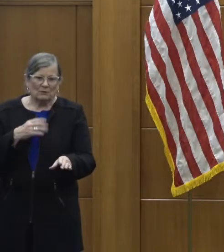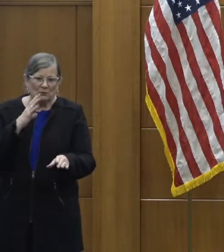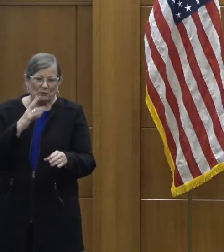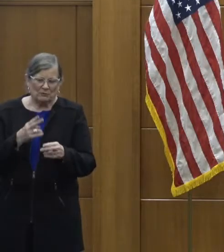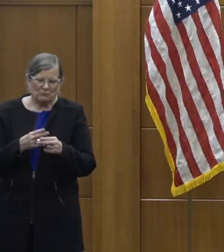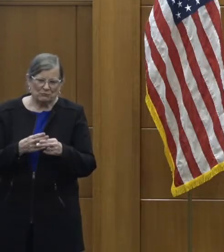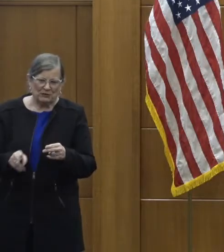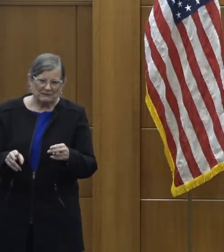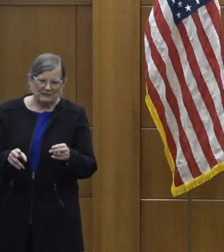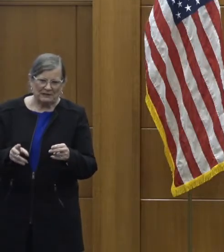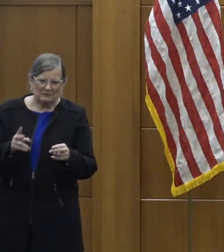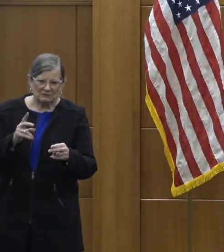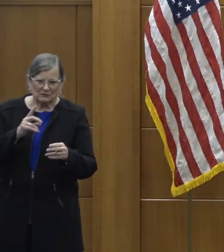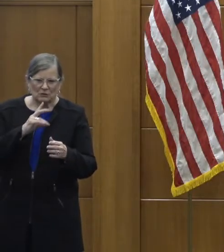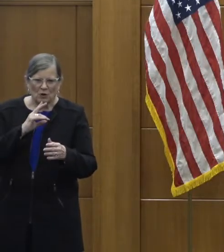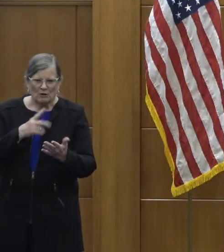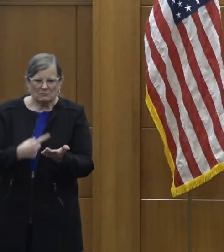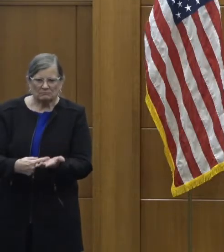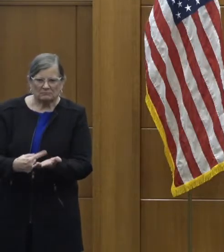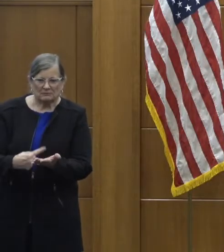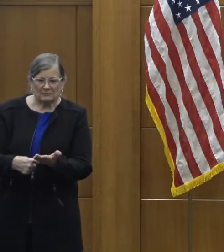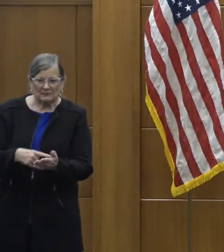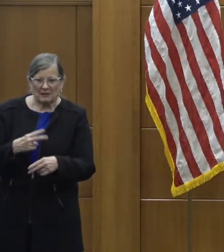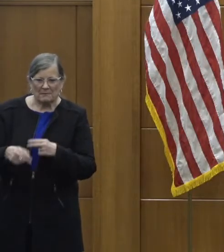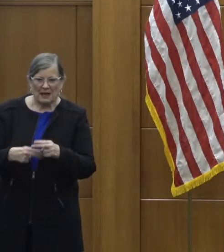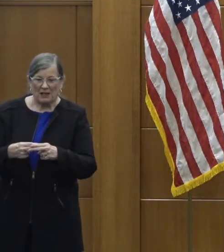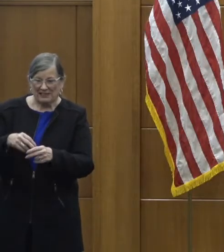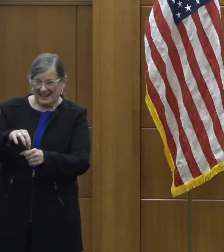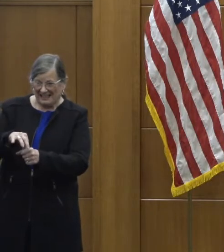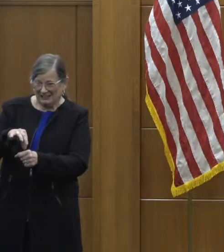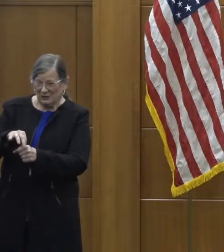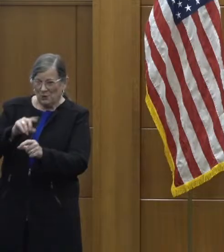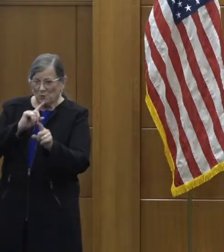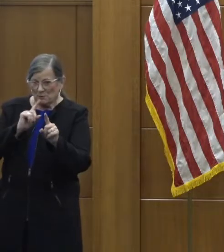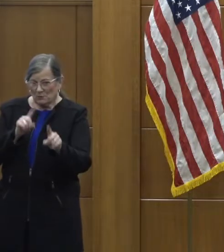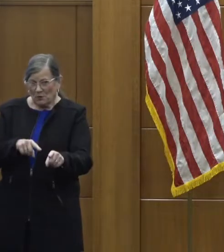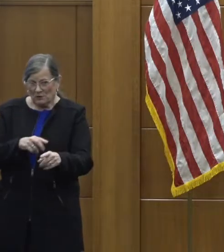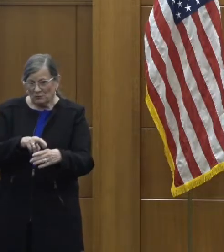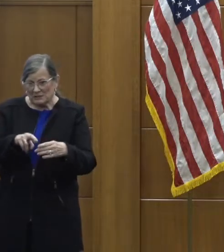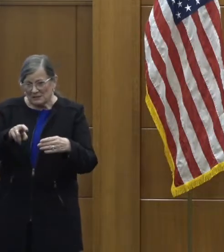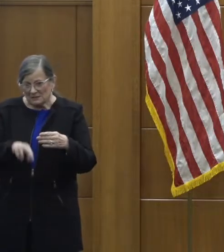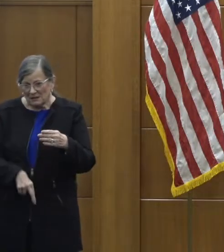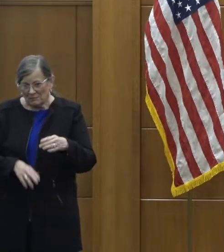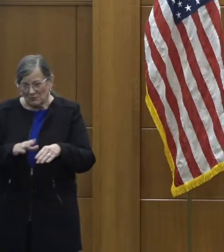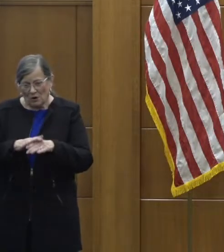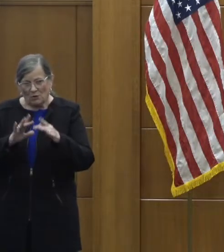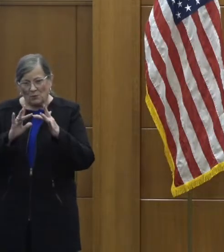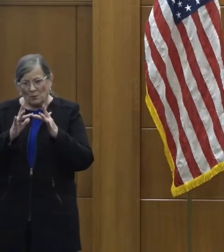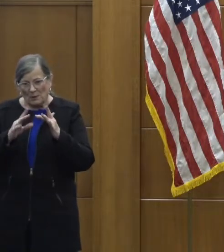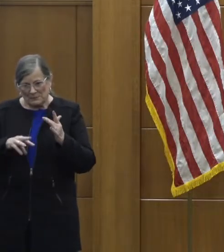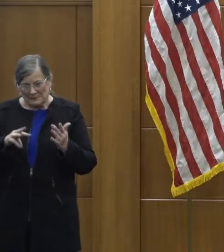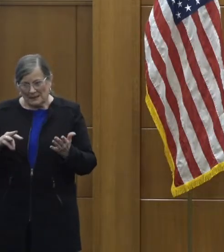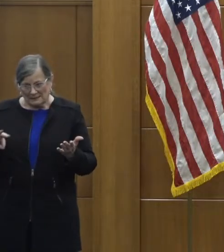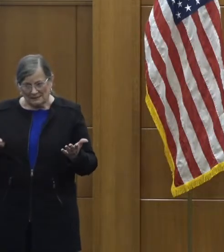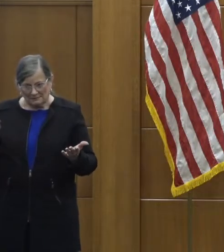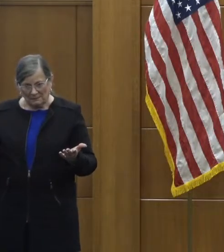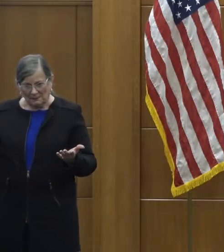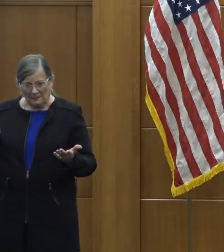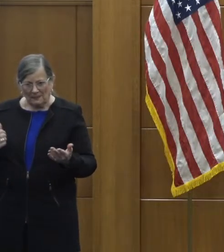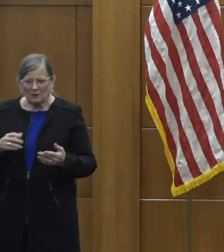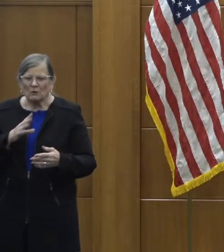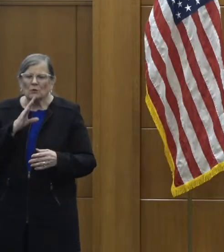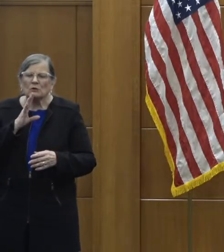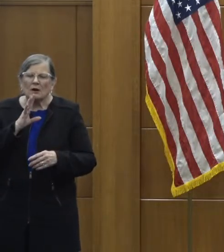night reporting results website for you to give you information about that, and then we're going to talk about next steps in the post-election